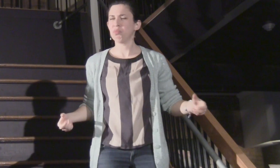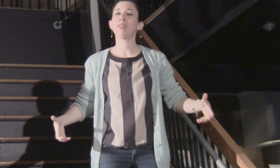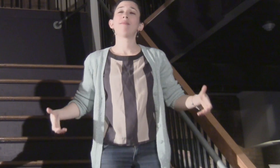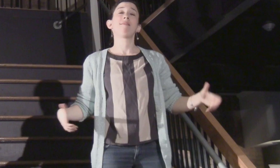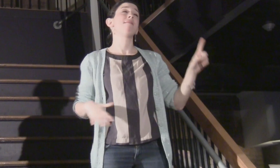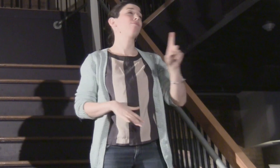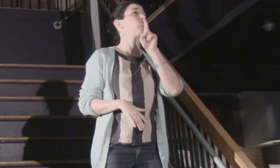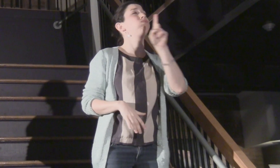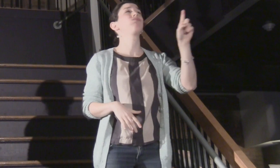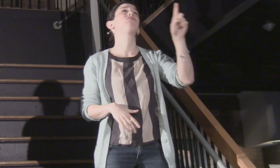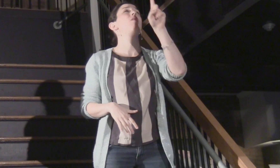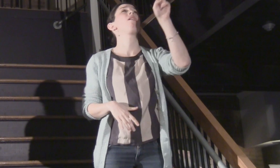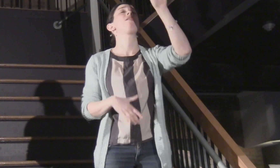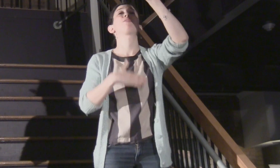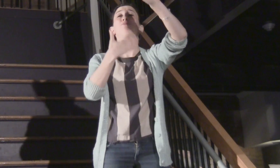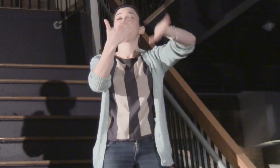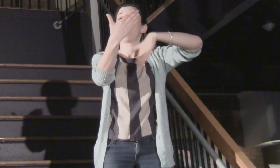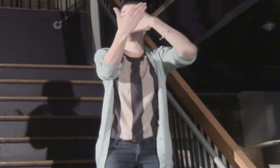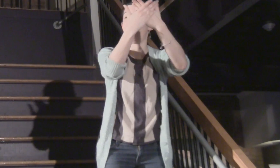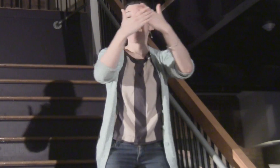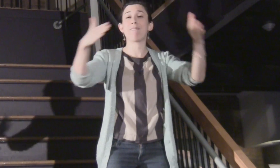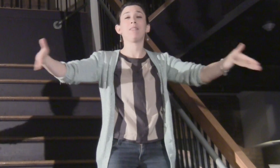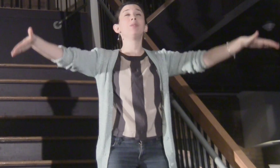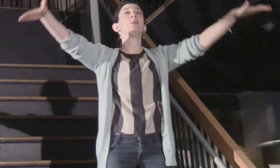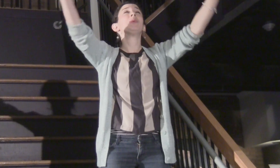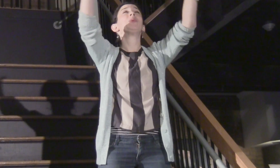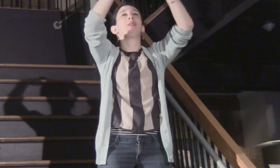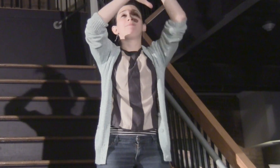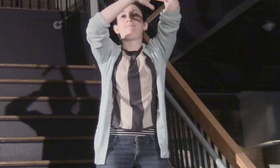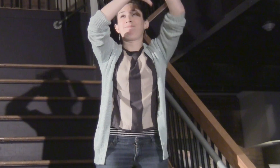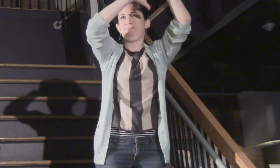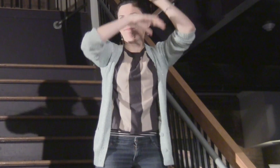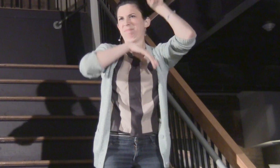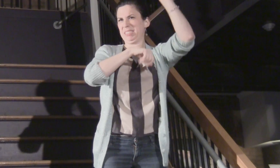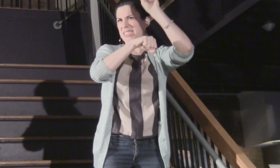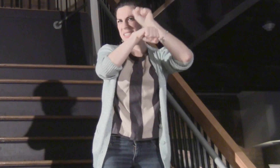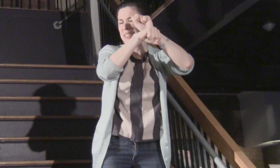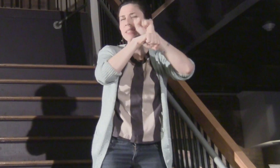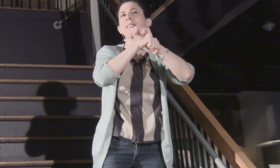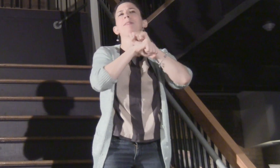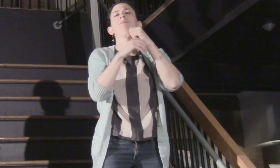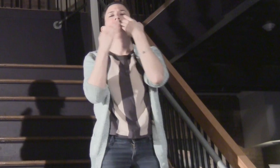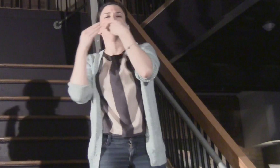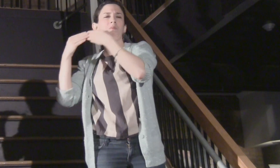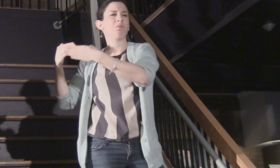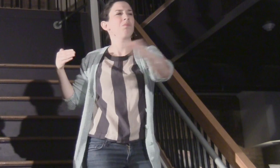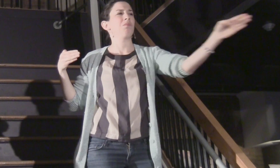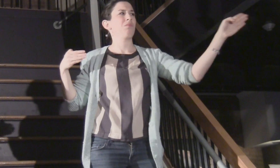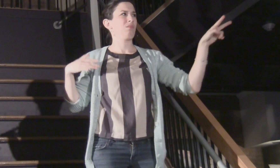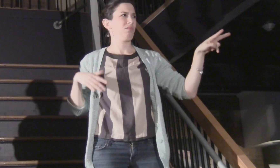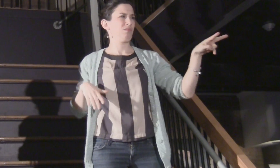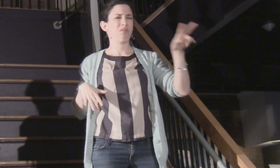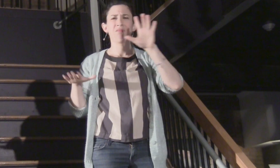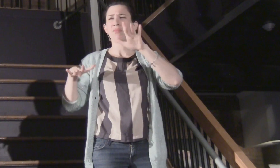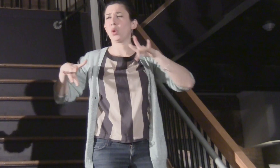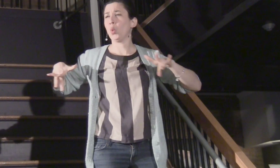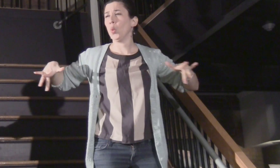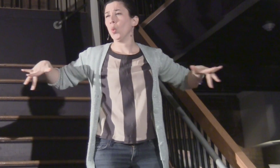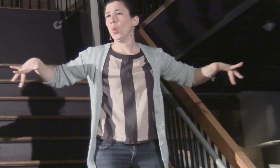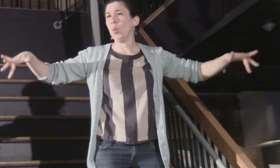win for us. So he went up the hill and arrived at the top of the hill of the synagogue. He opens the door,